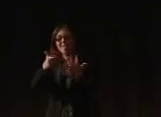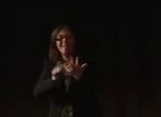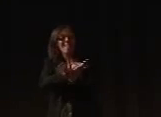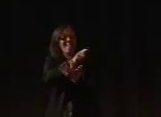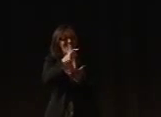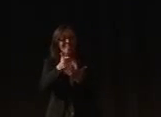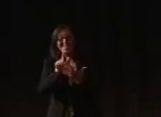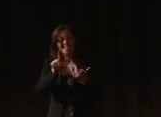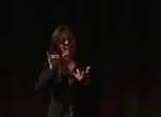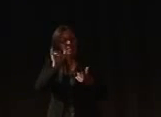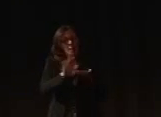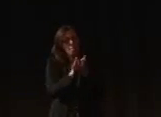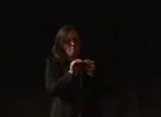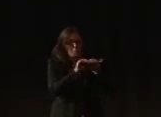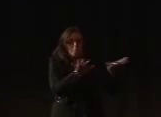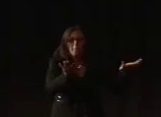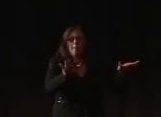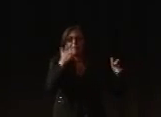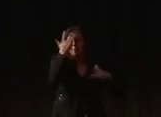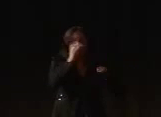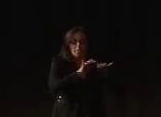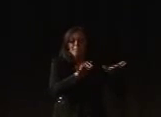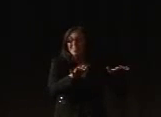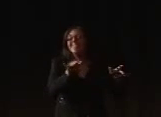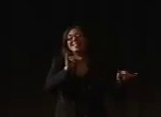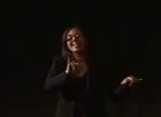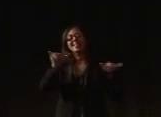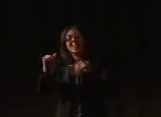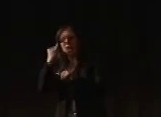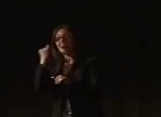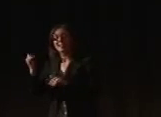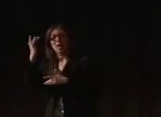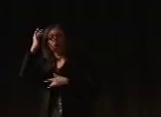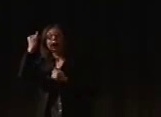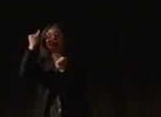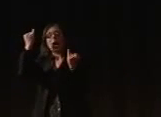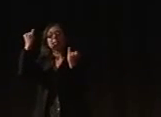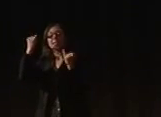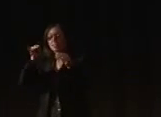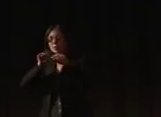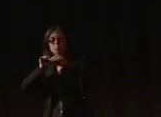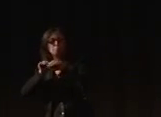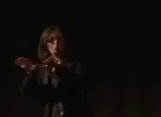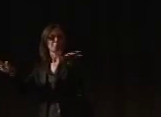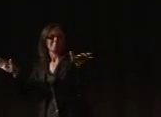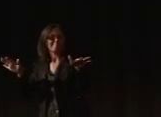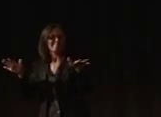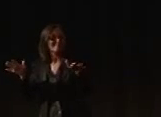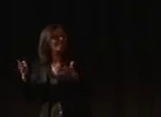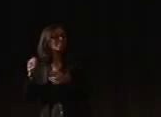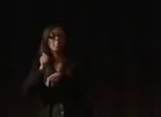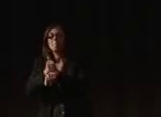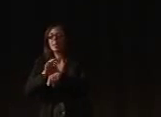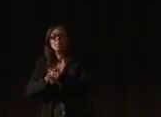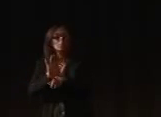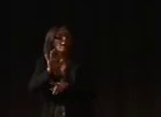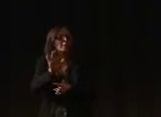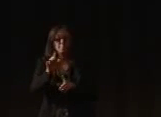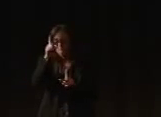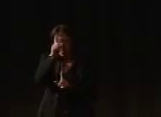the field of symbolic logic. This was based on the church bibliography from the